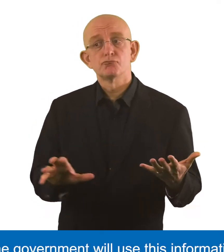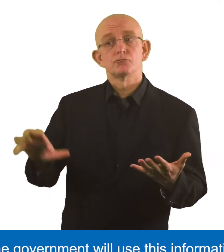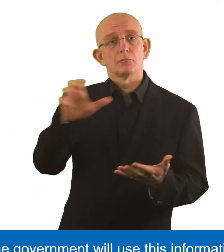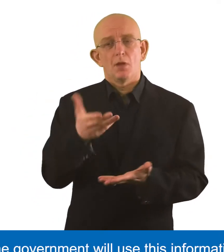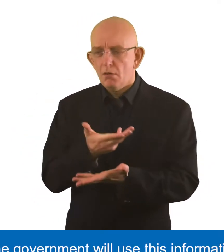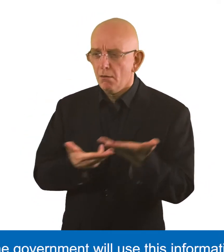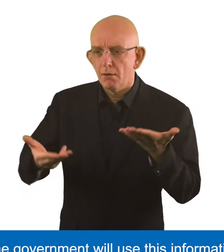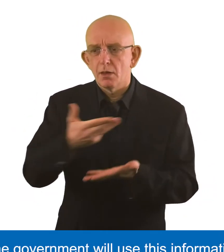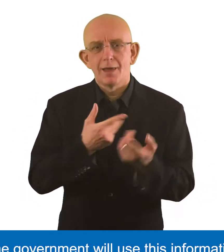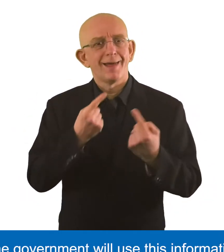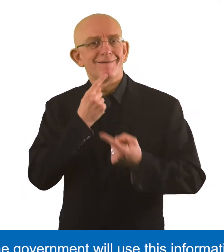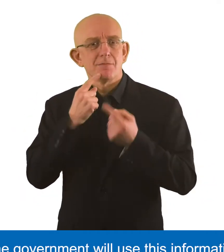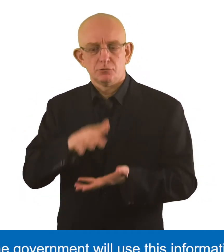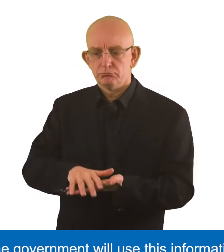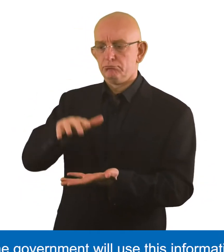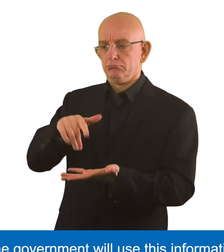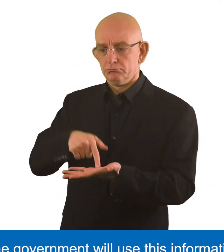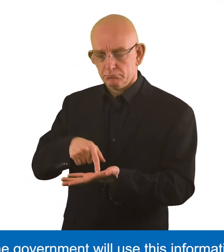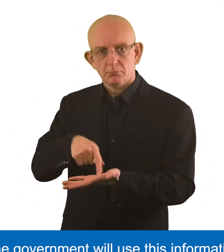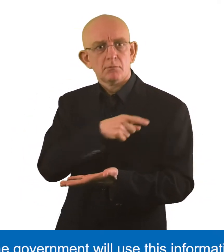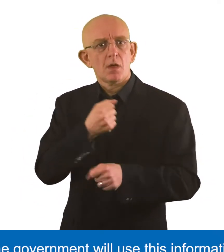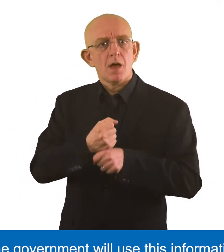How the government will use this information.